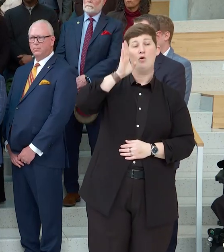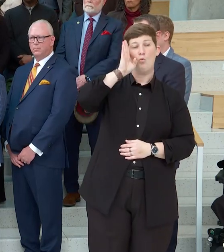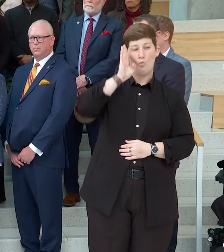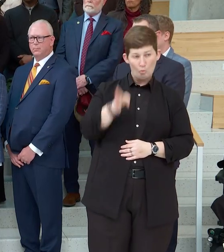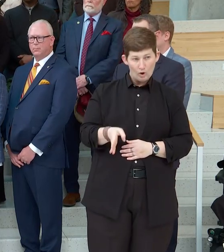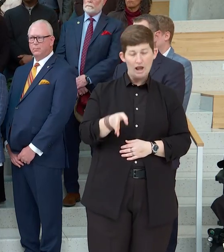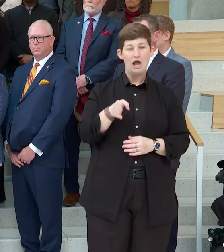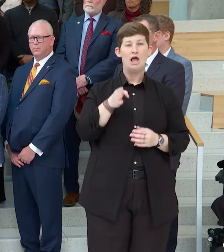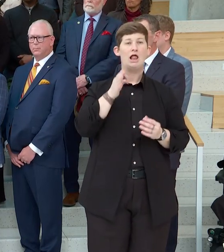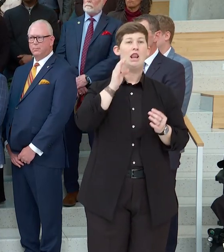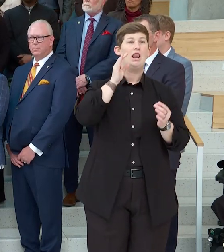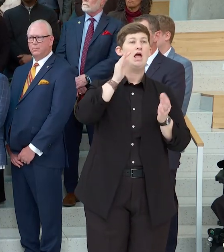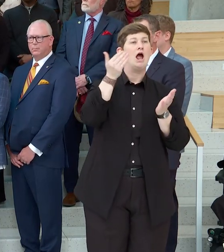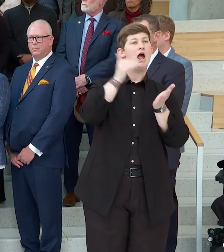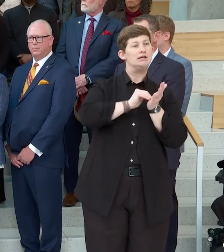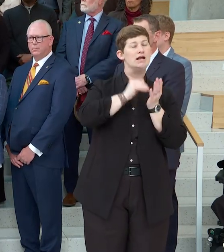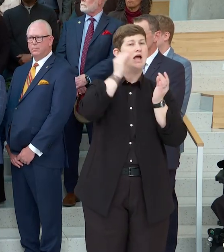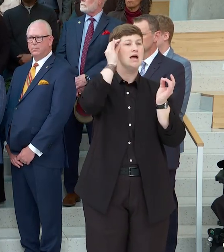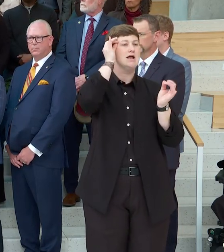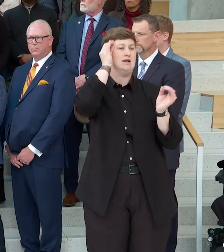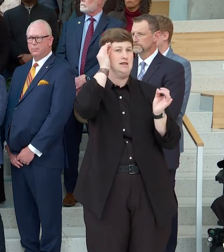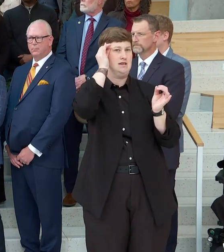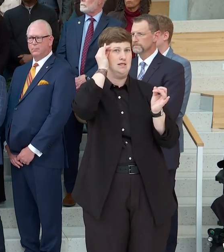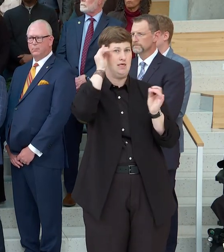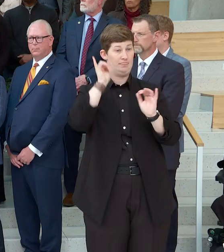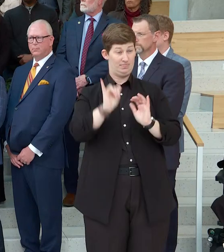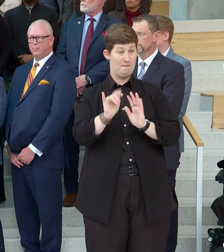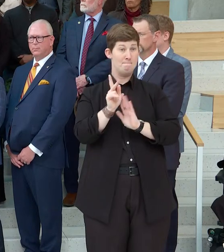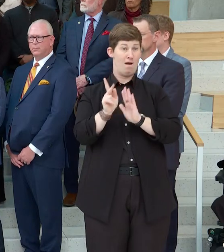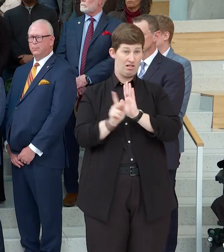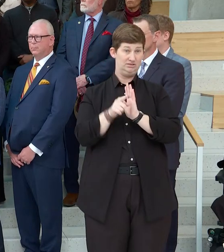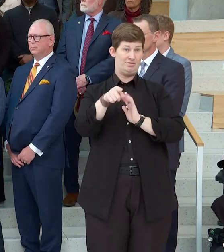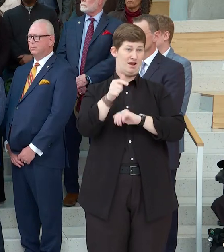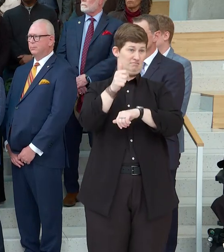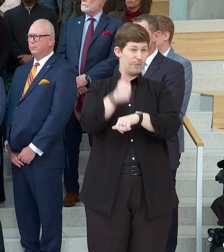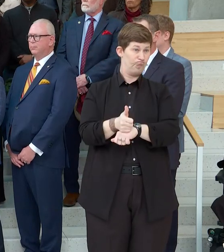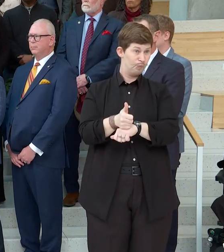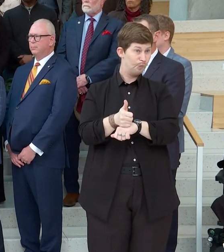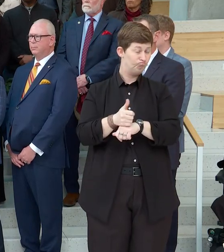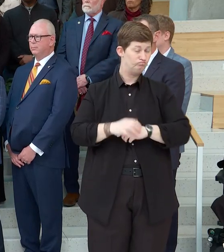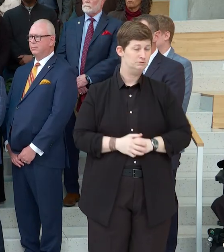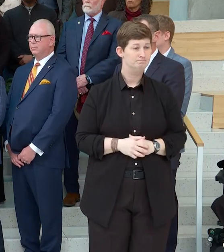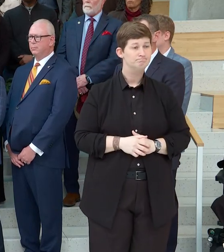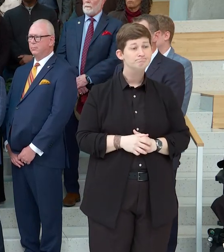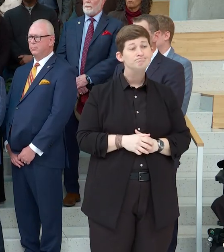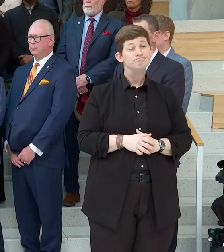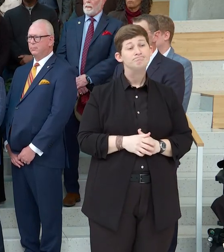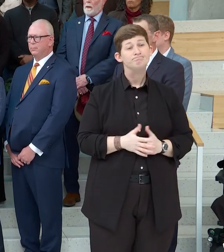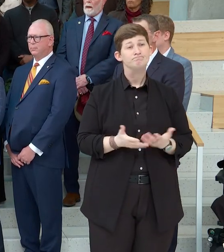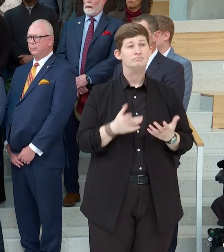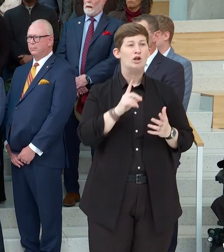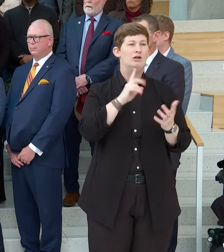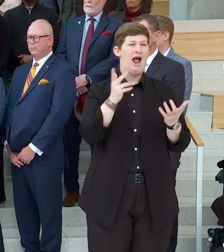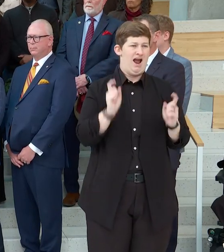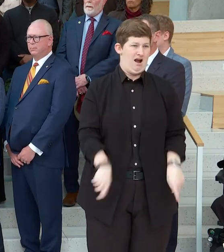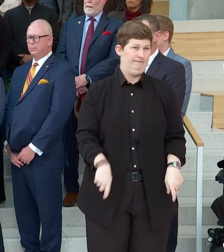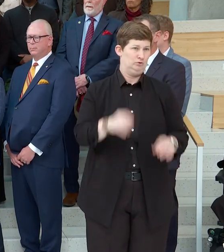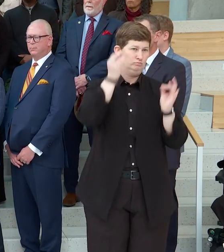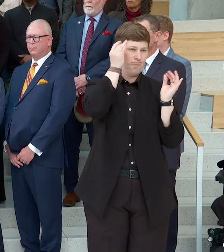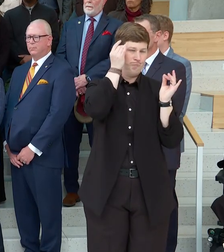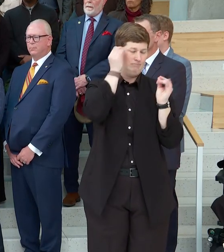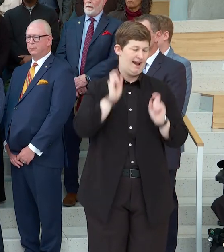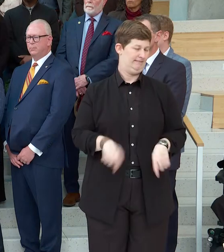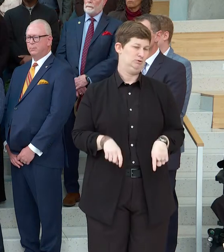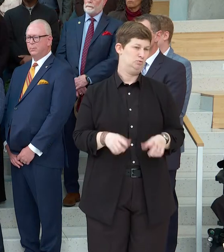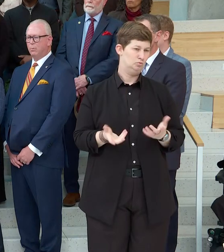reconsider the ordinance that has been put into play. We need to reconsider this ordinance. It doesn't make sense